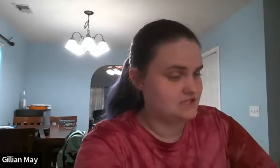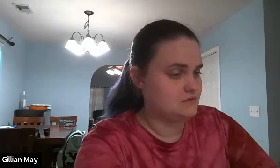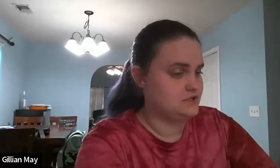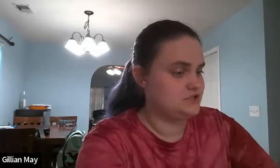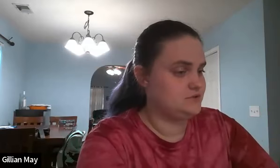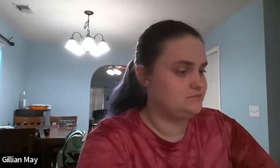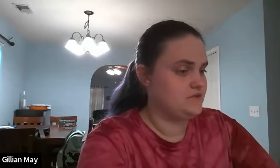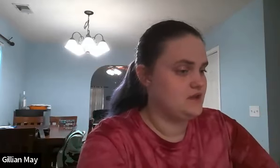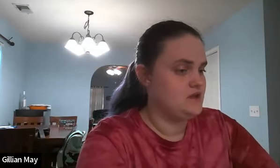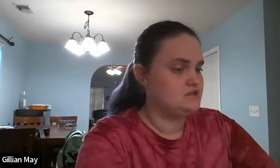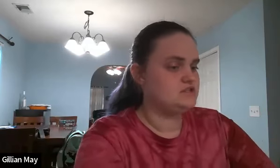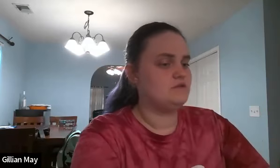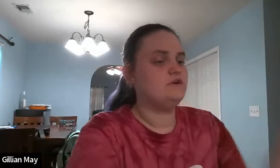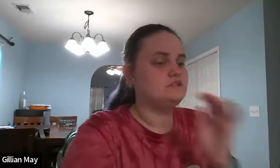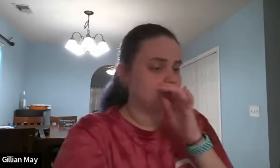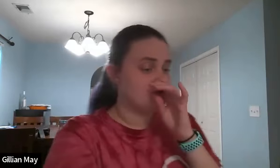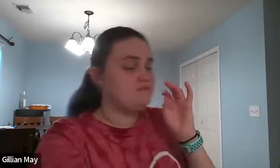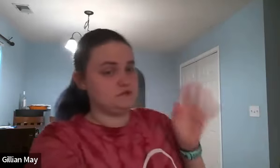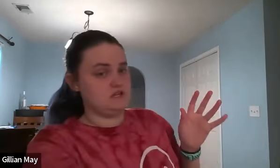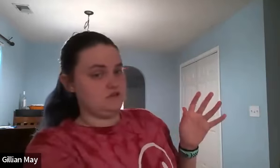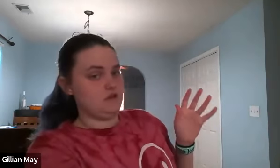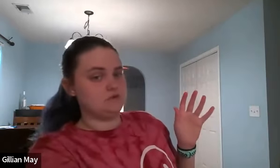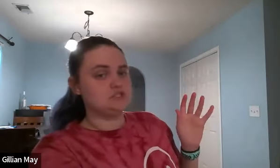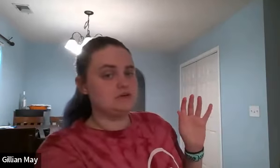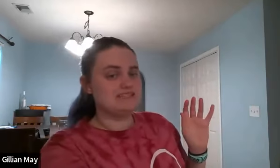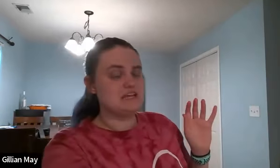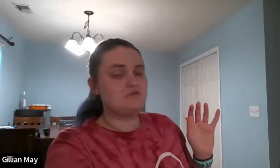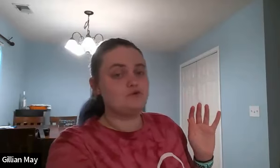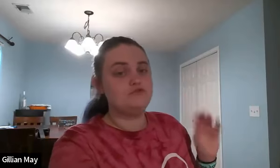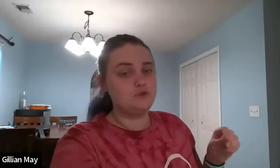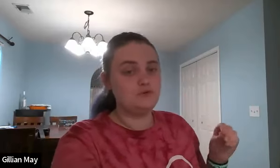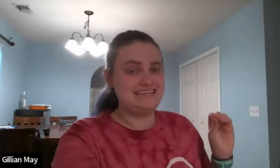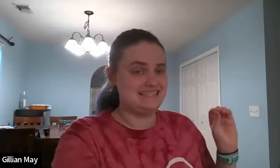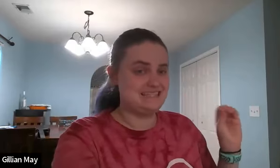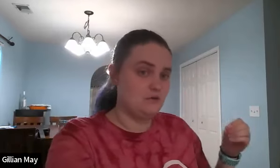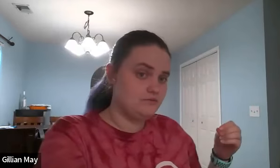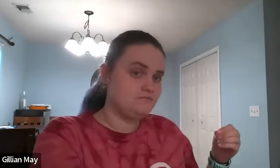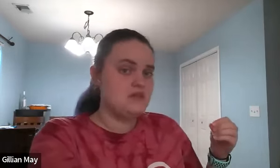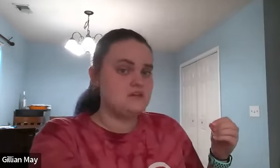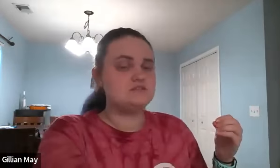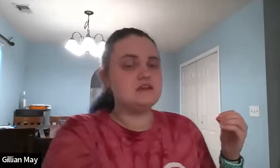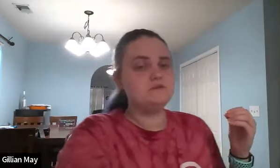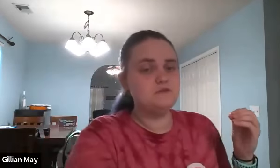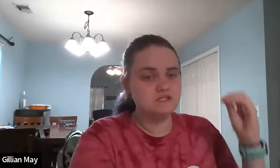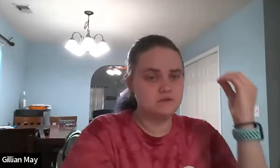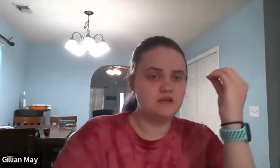That's what we usually do. So the very first sign though that I'm going to show you is the sign for food itself. So the sign for food is going to be kind of